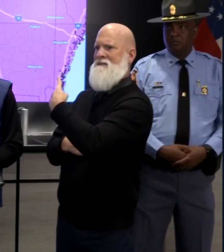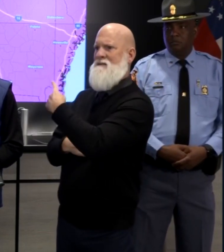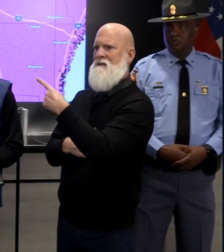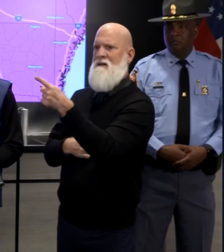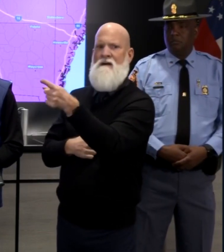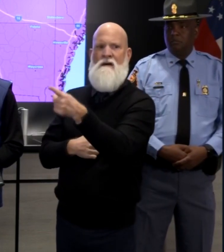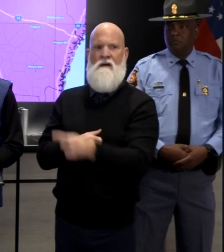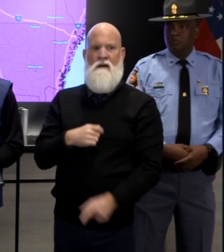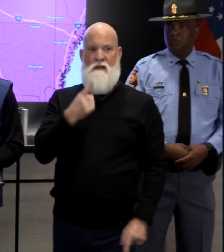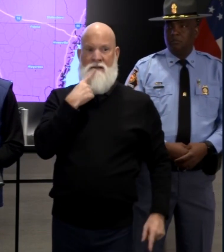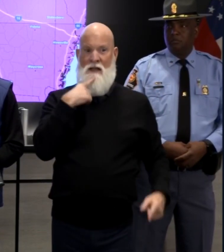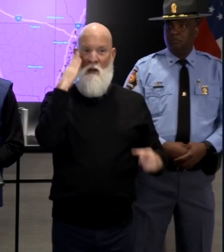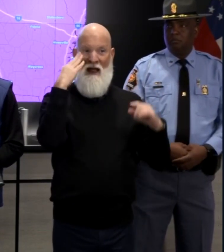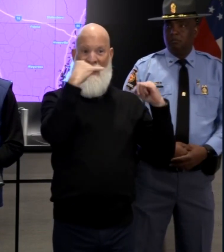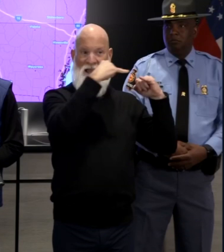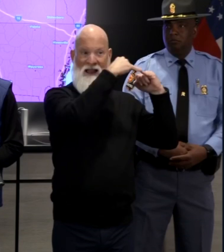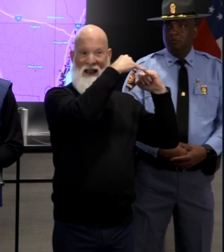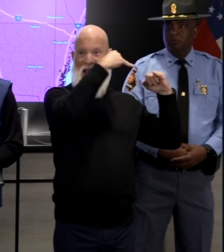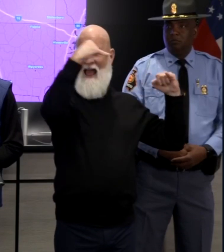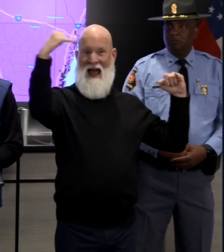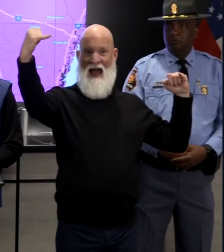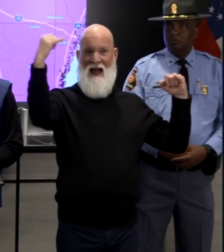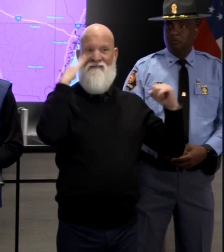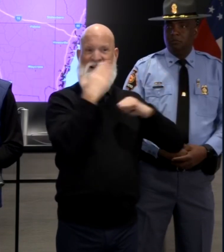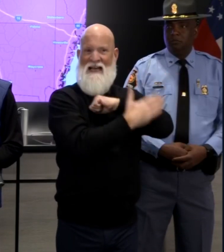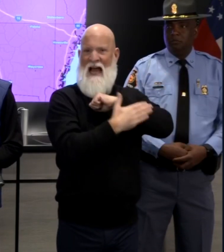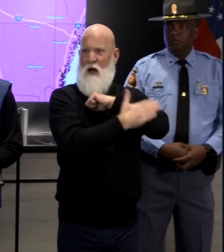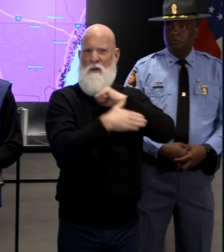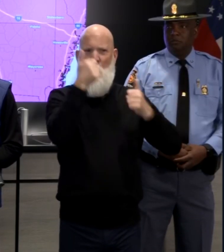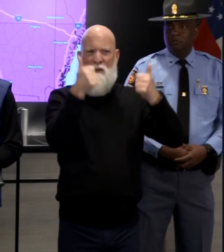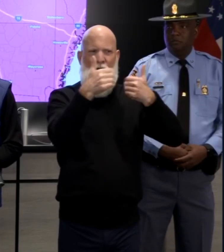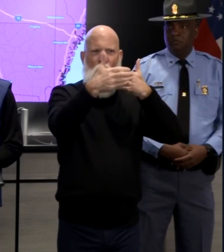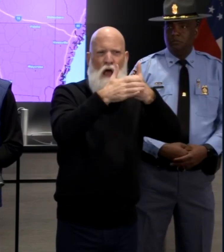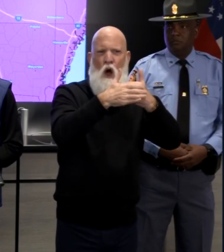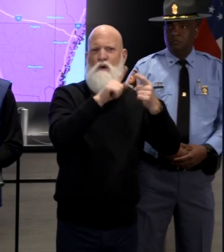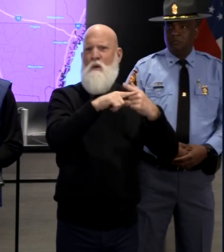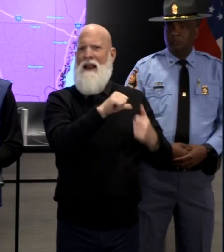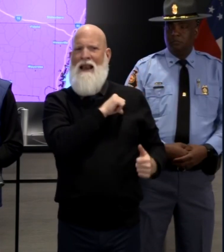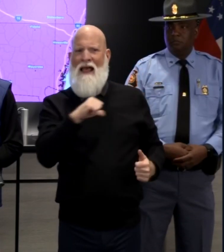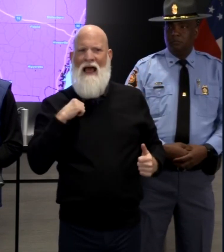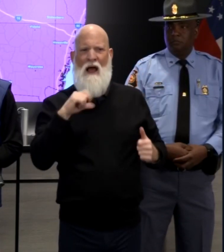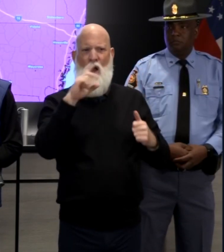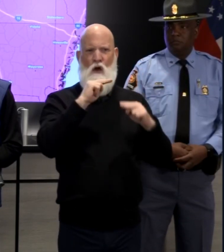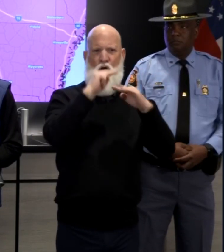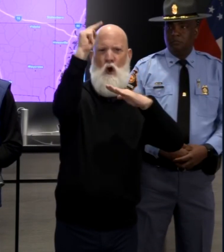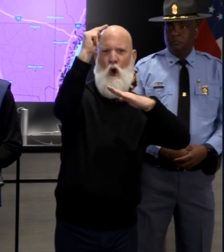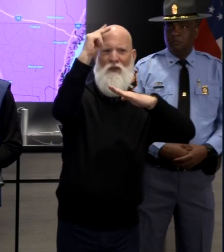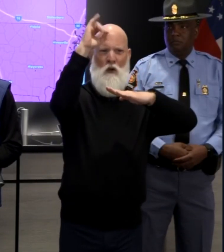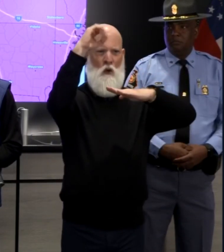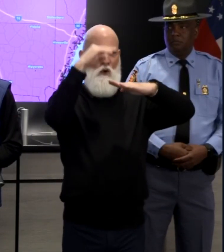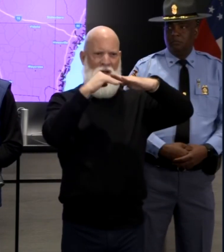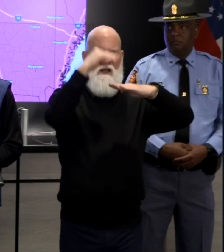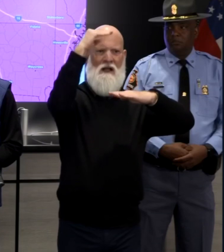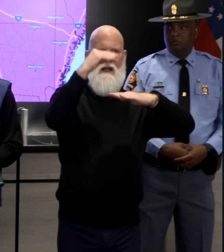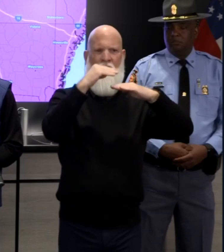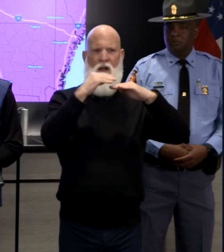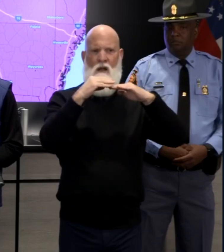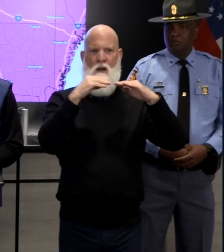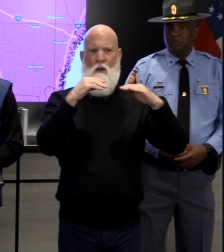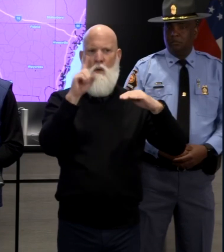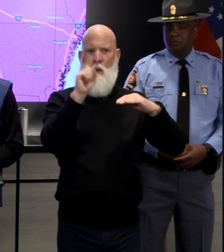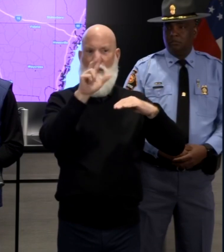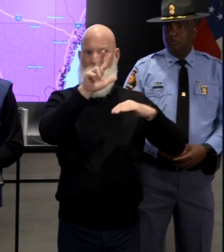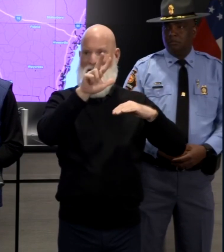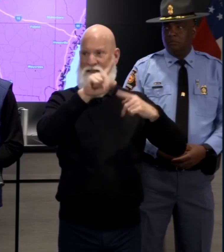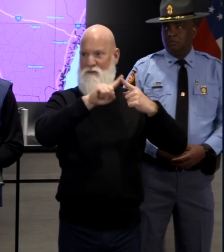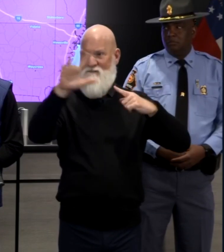estimate, the counties closest to Metro Atlanta, what do you think the north edge will be for that 3 to 5 inches you mentioned? So